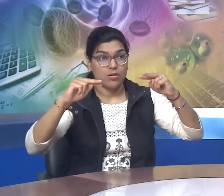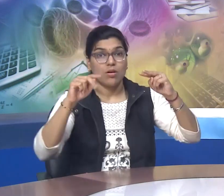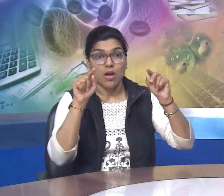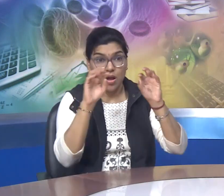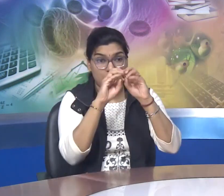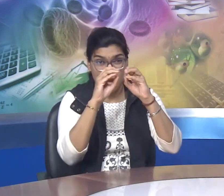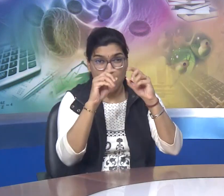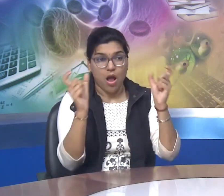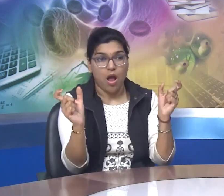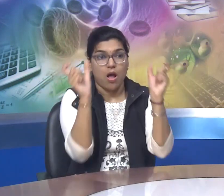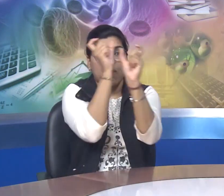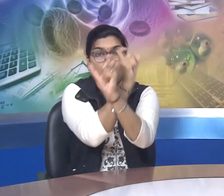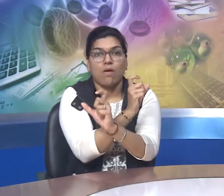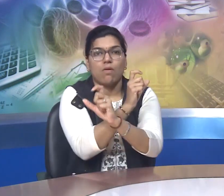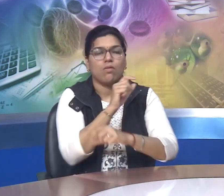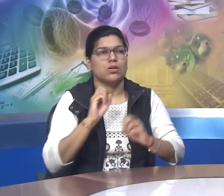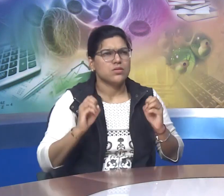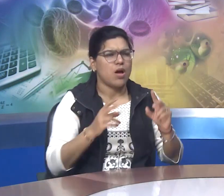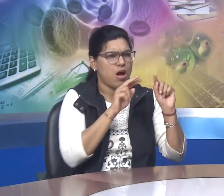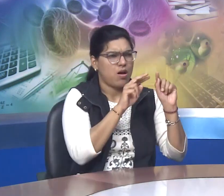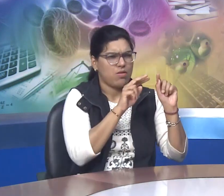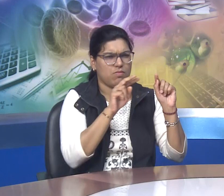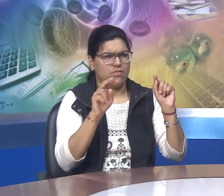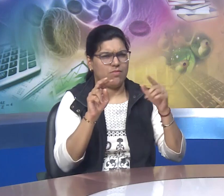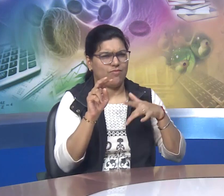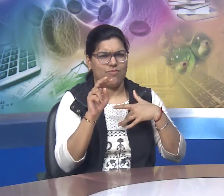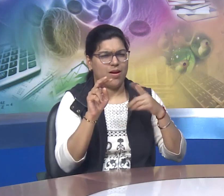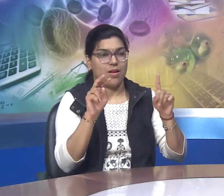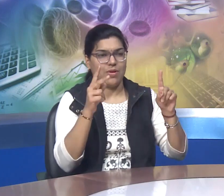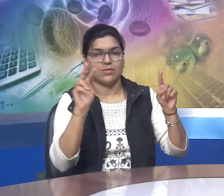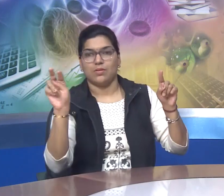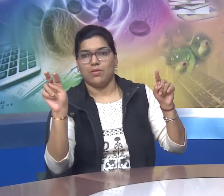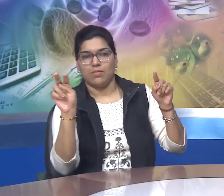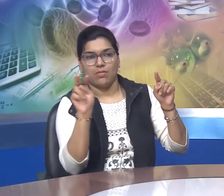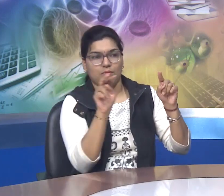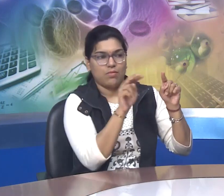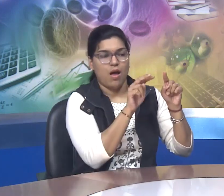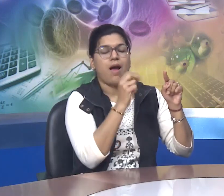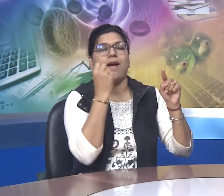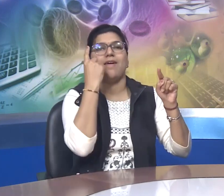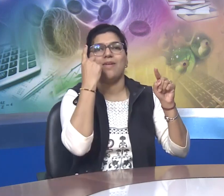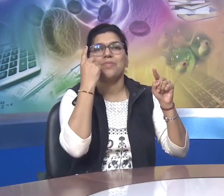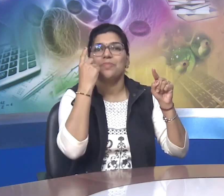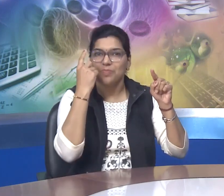Para start from a beginning, we understood it easily. But when the para start from the